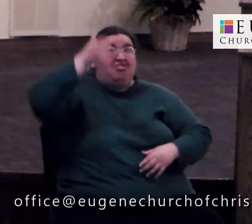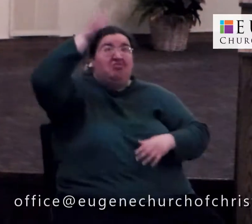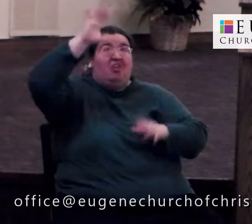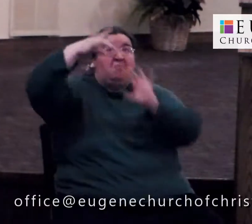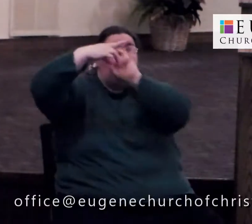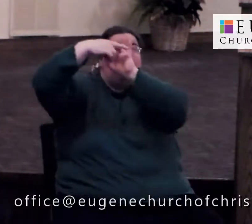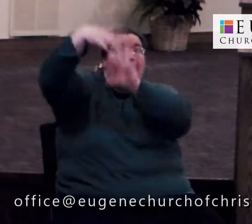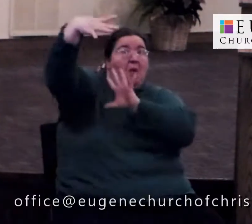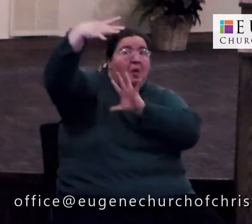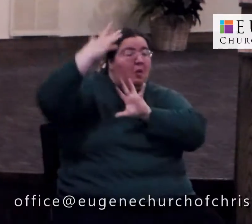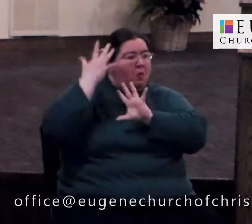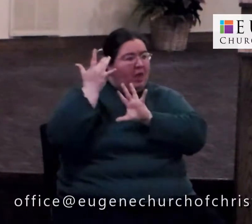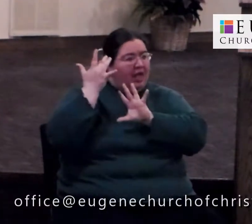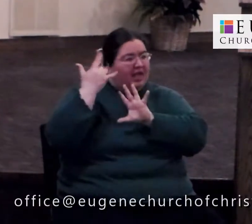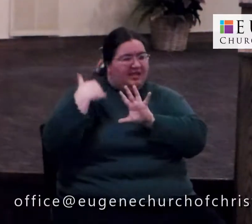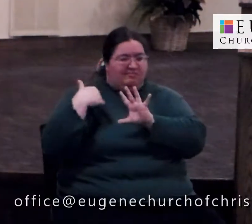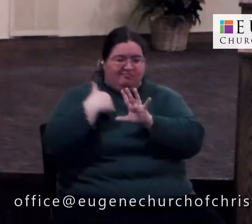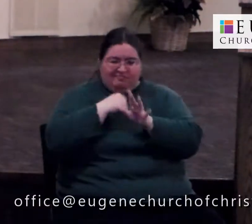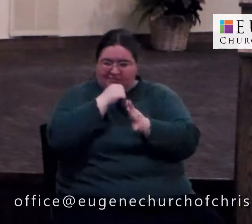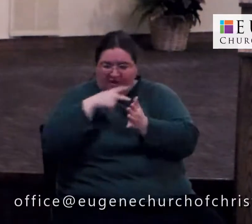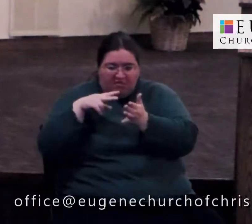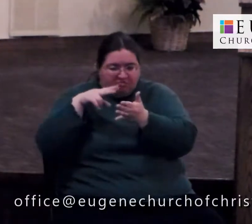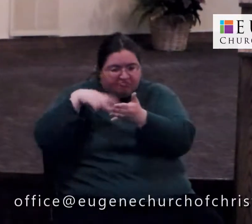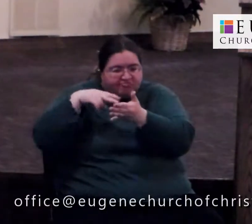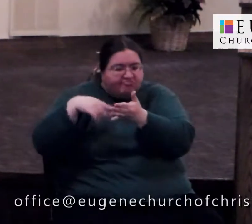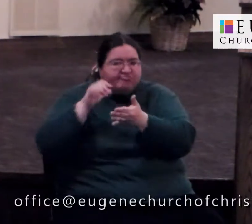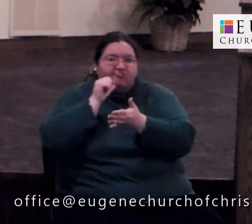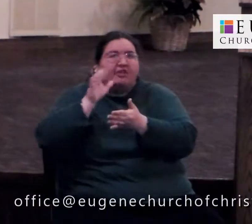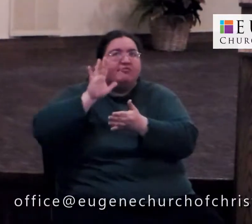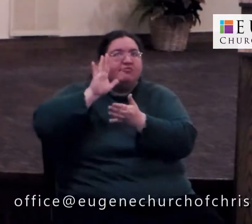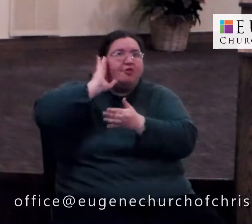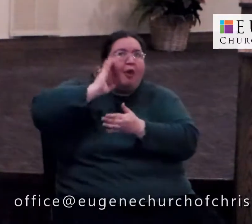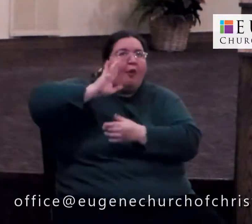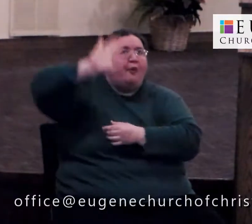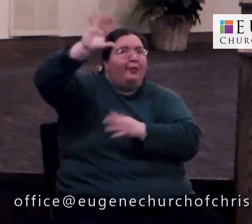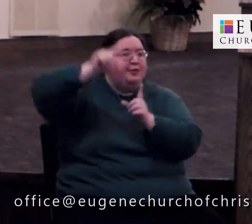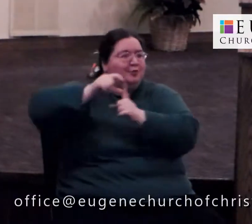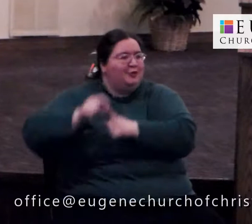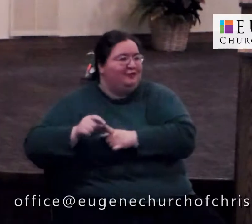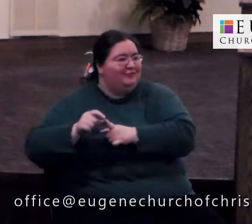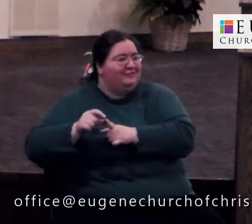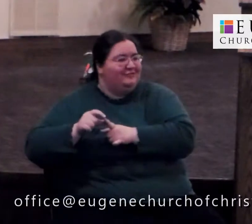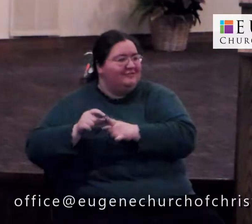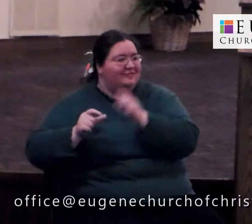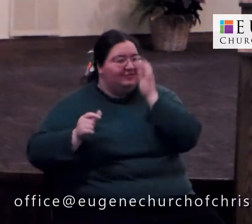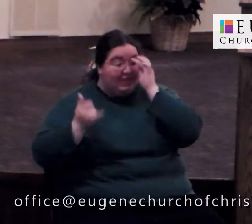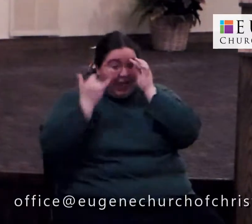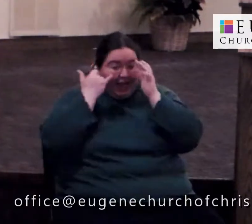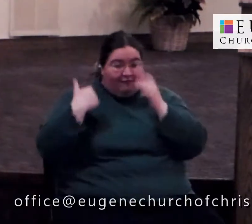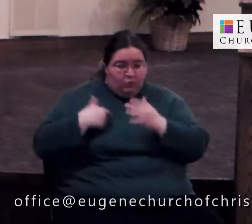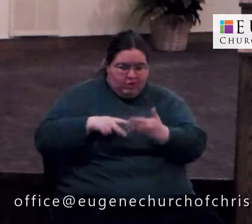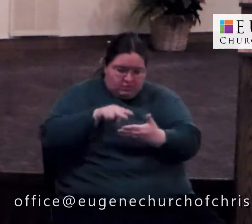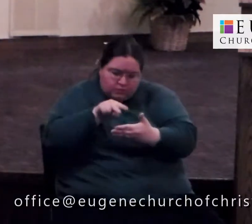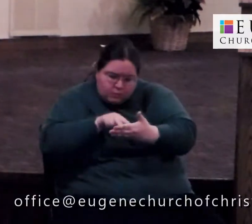aware of what's going on in his word. And if we were more involved in his word, we could recognize more of what he's